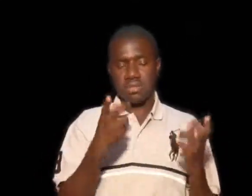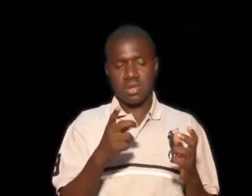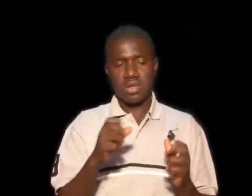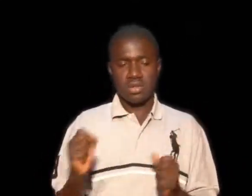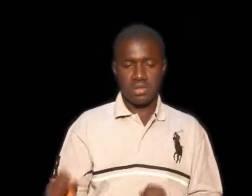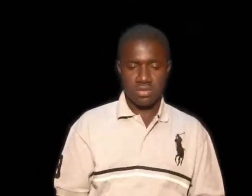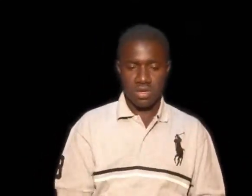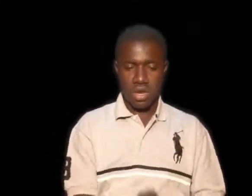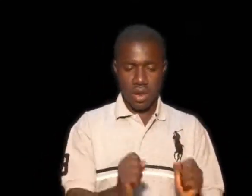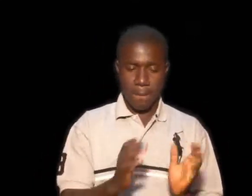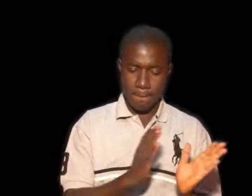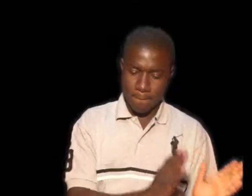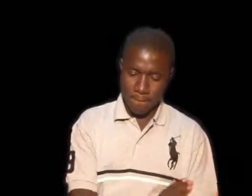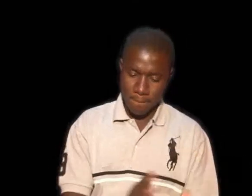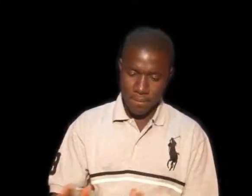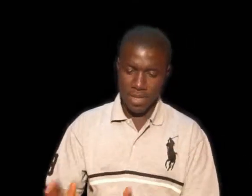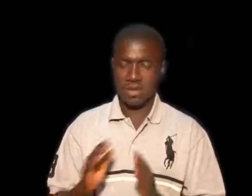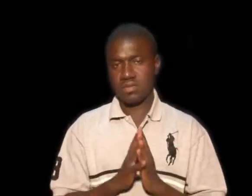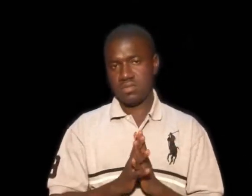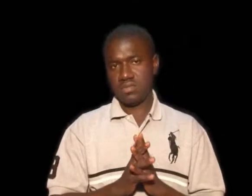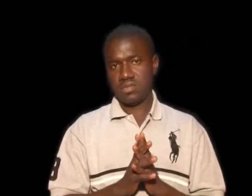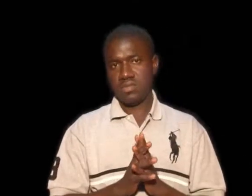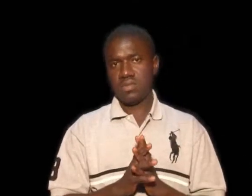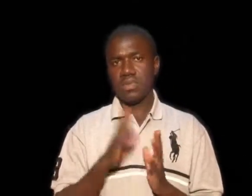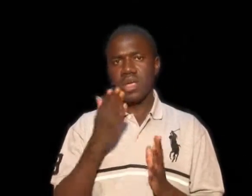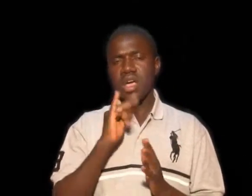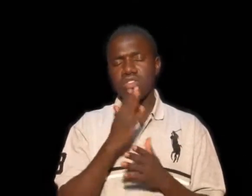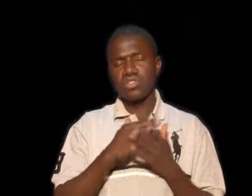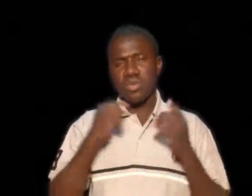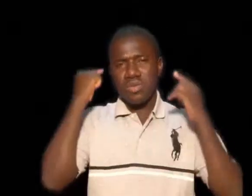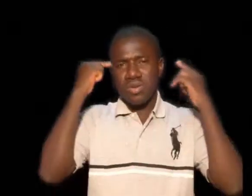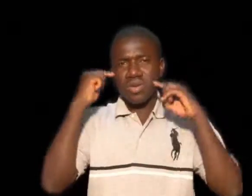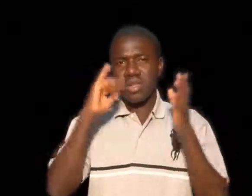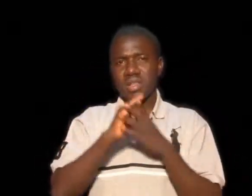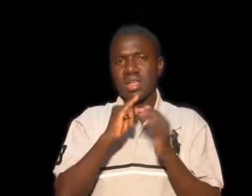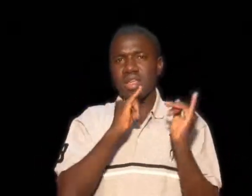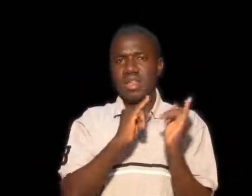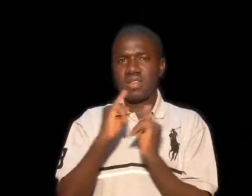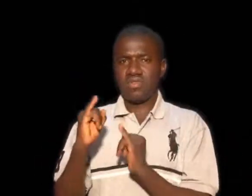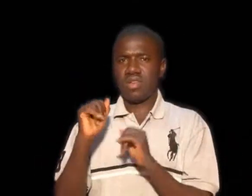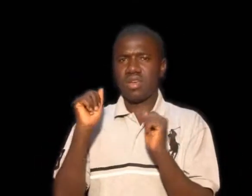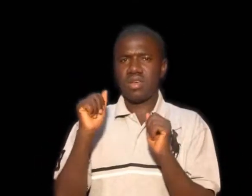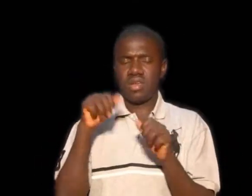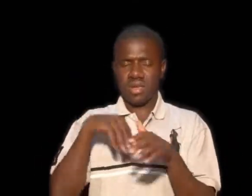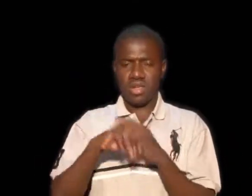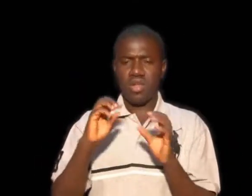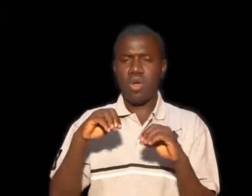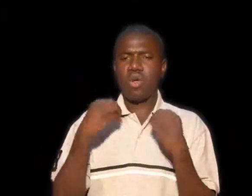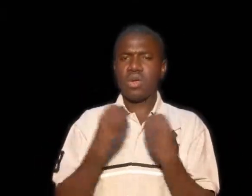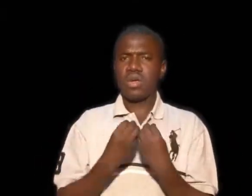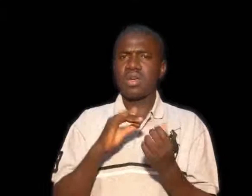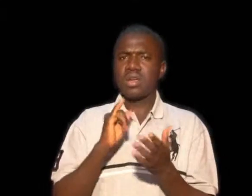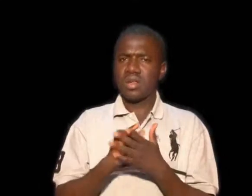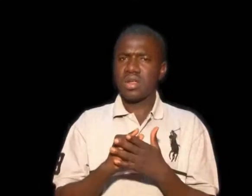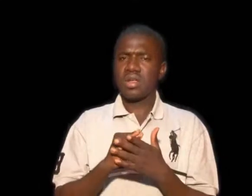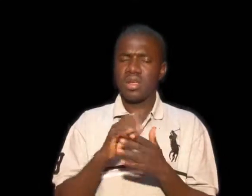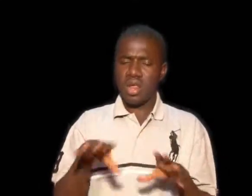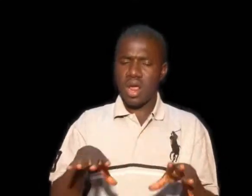issues in strategic planning and policy making, there are practical considerations that individuals within an organization